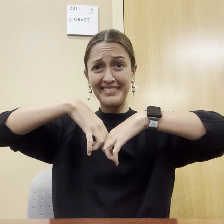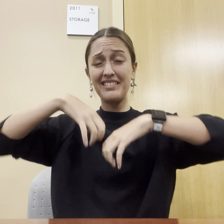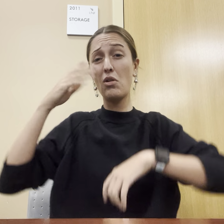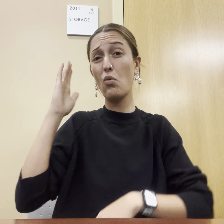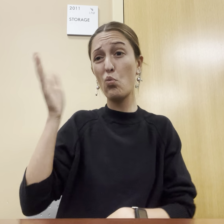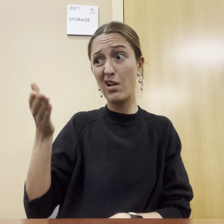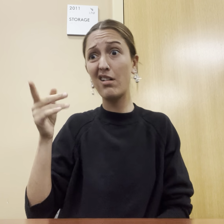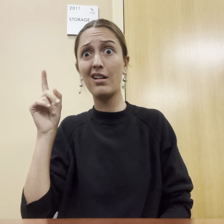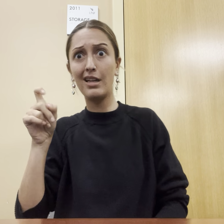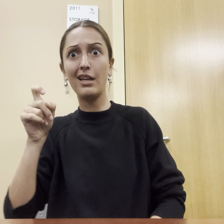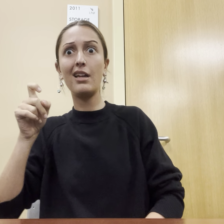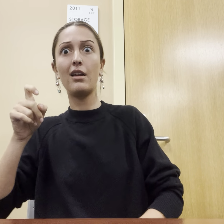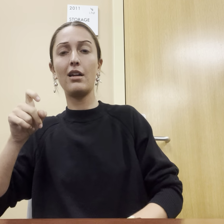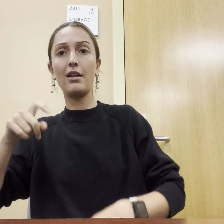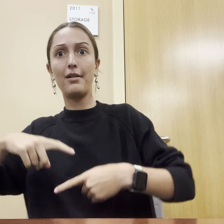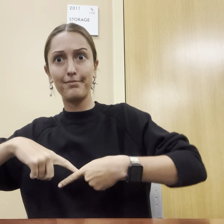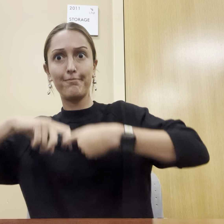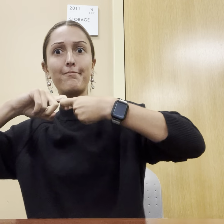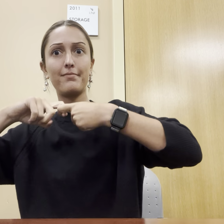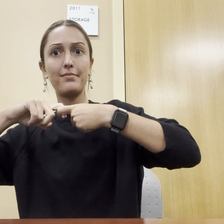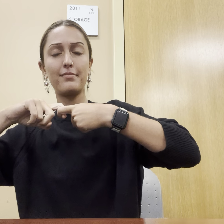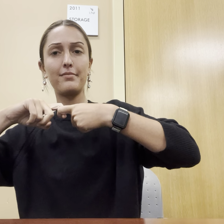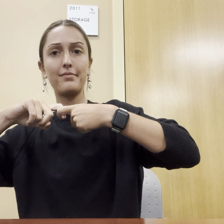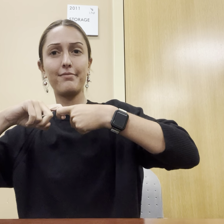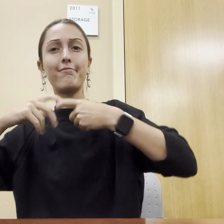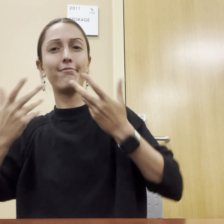transitioning between interpreters.